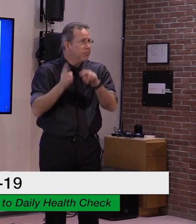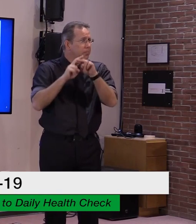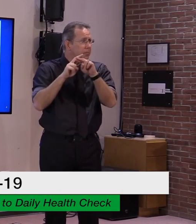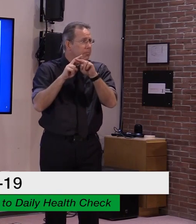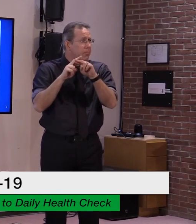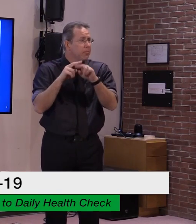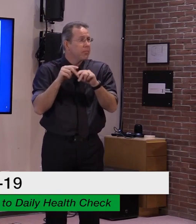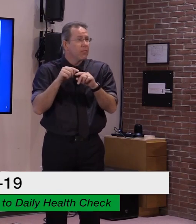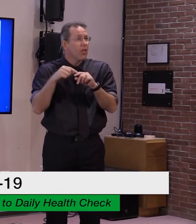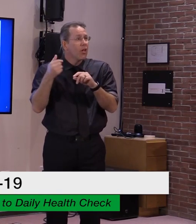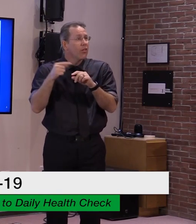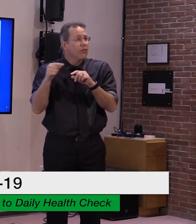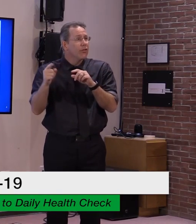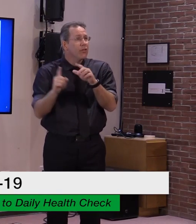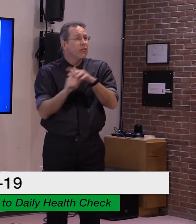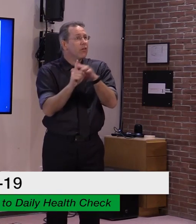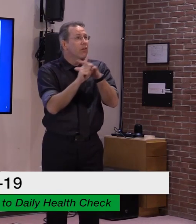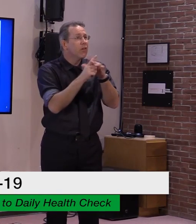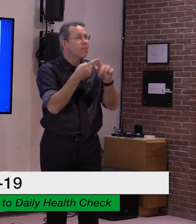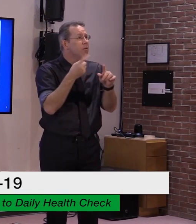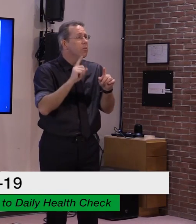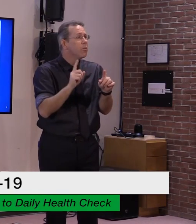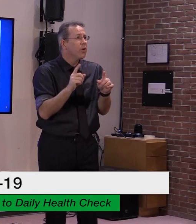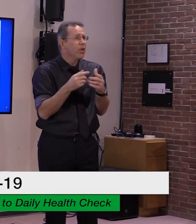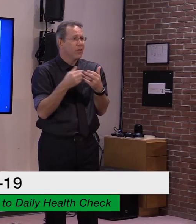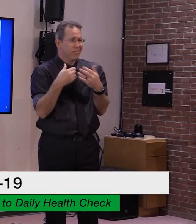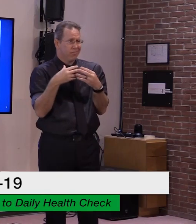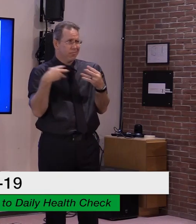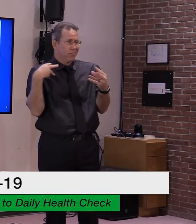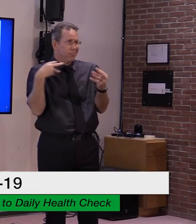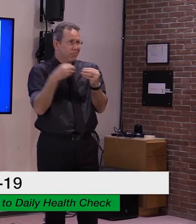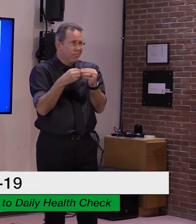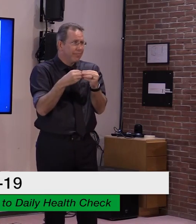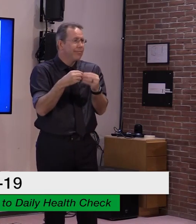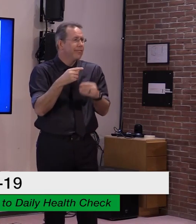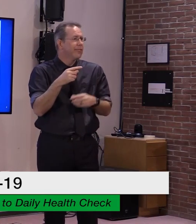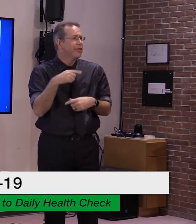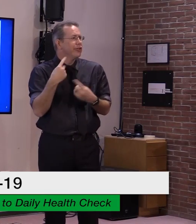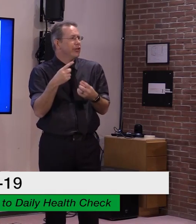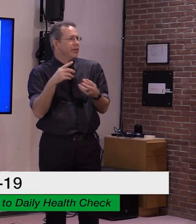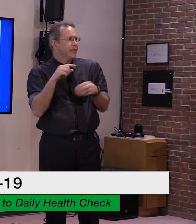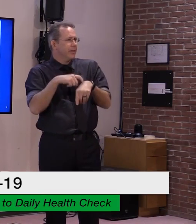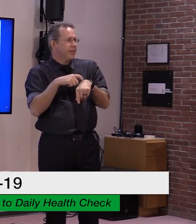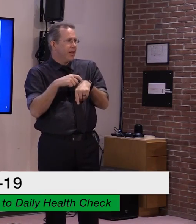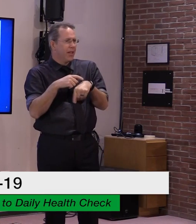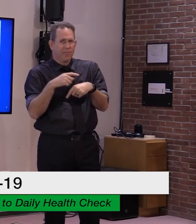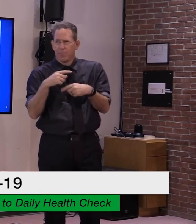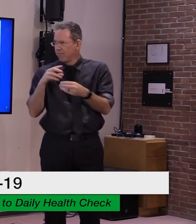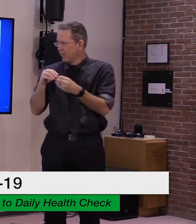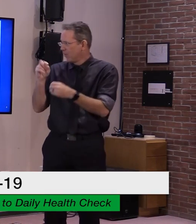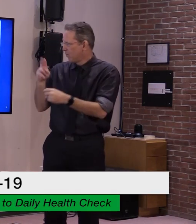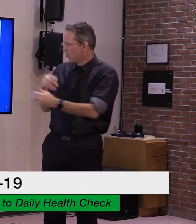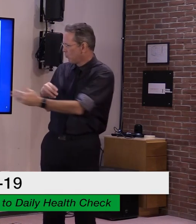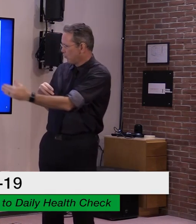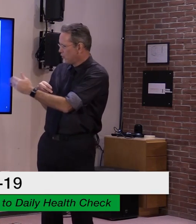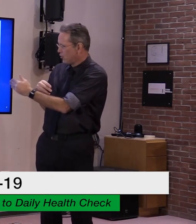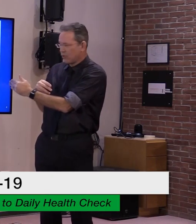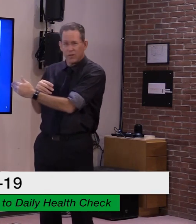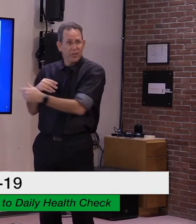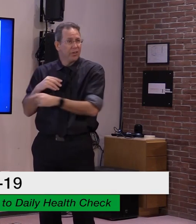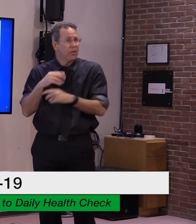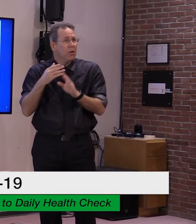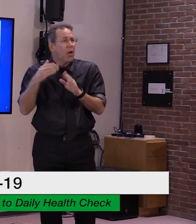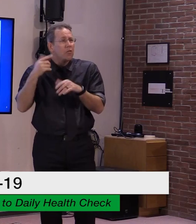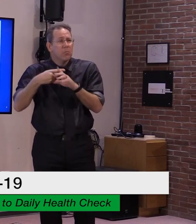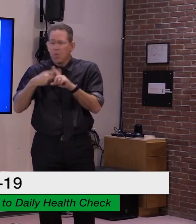basis considering this another way nationally we have recorded more cases so far in november than the months of march